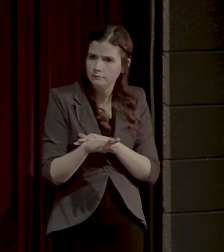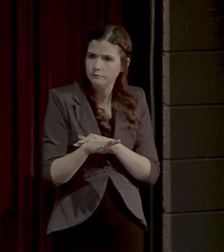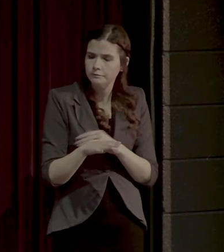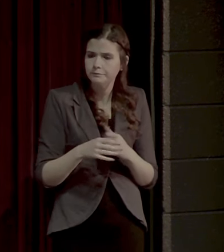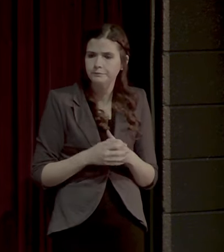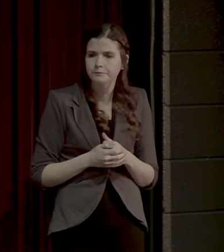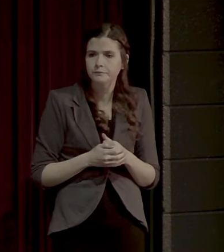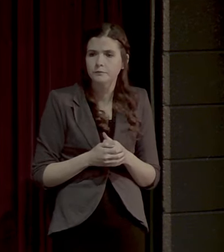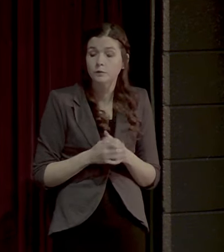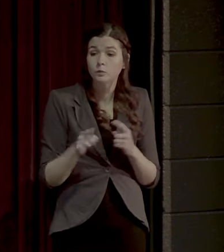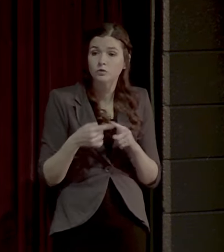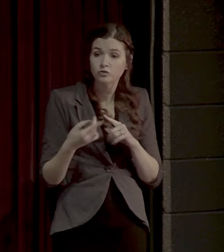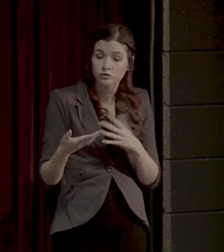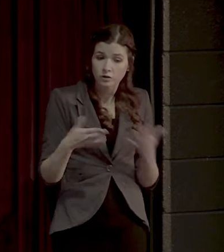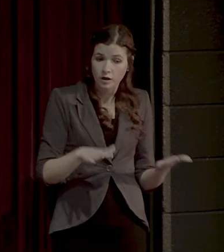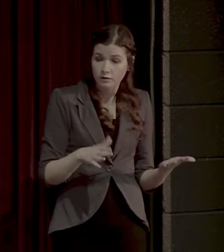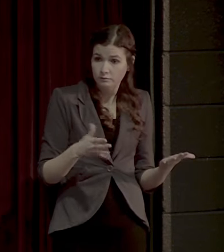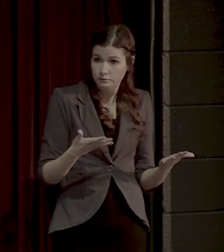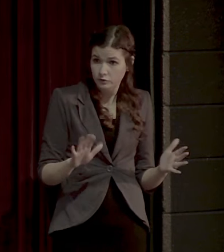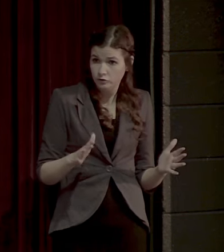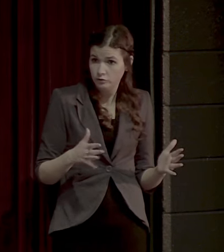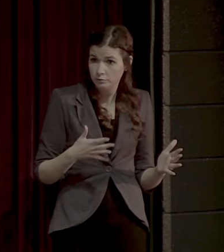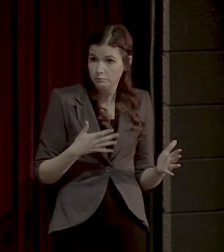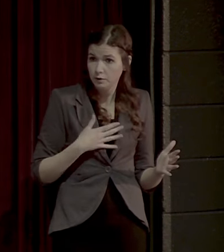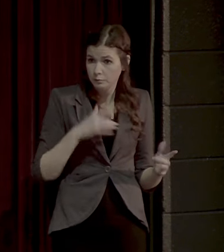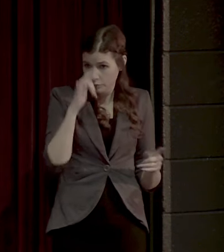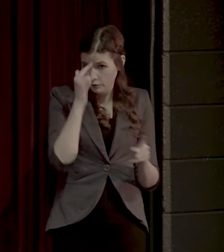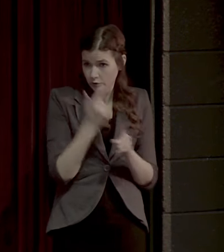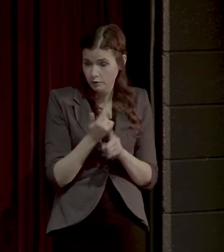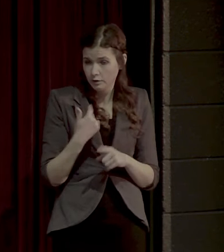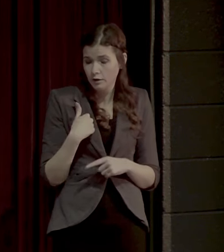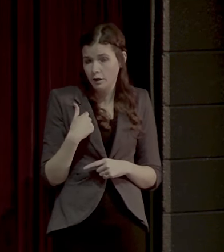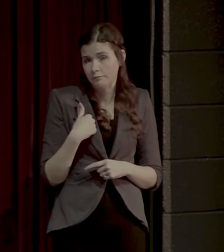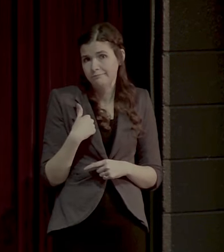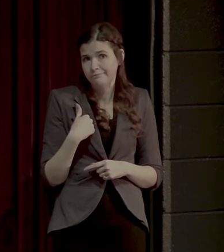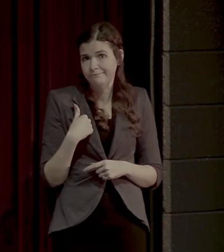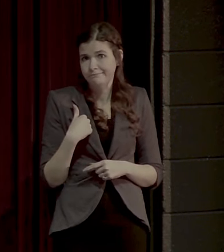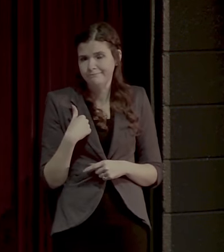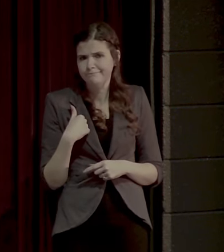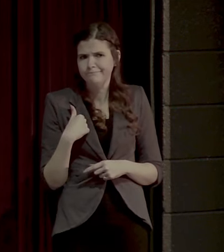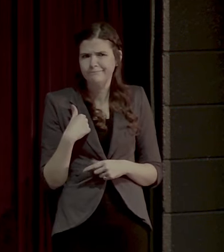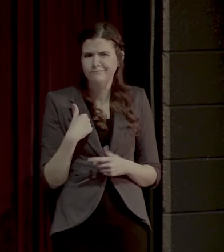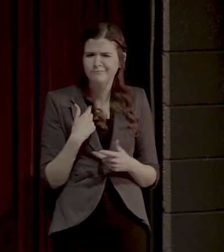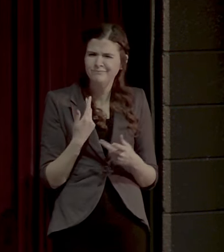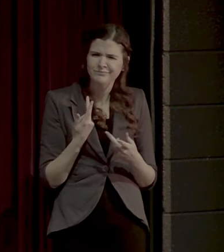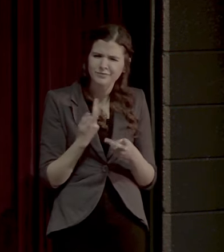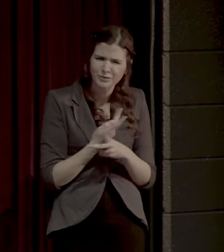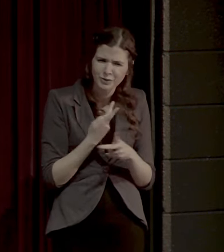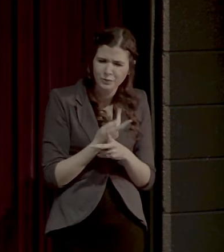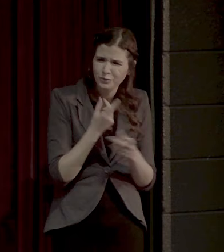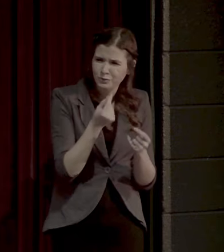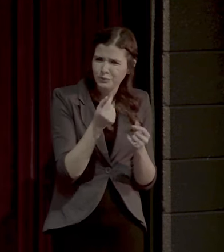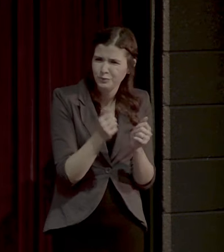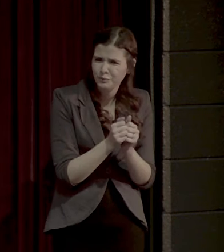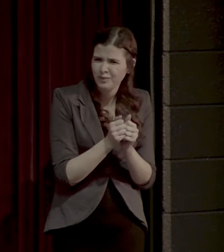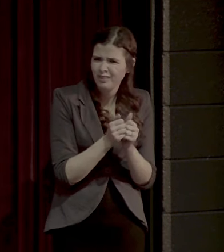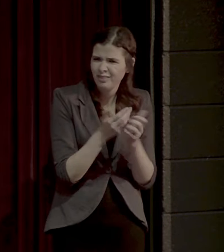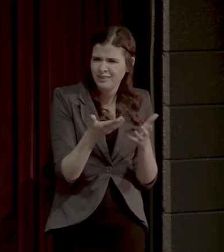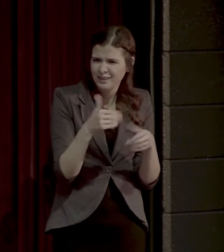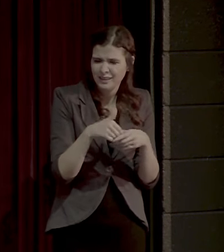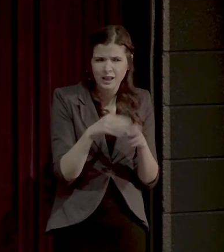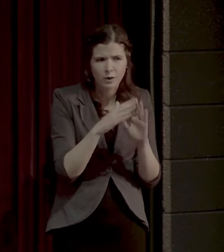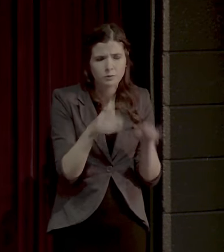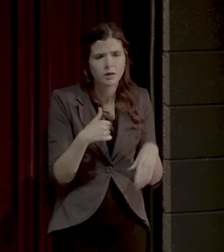So after she died, my brother and I were going through the house trying to figure out what to do with things, and I pulled a book off a